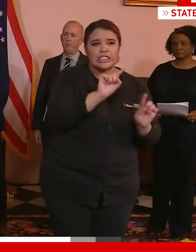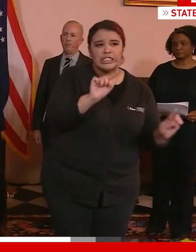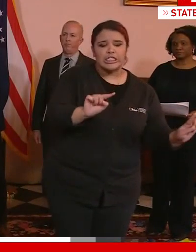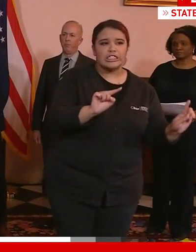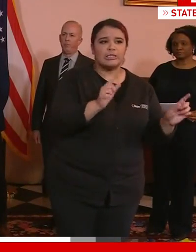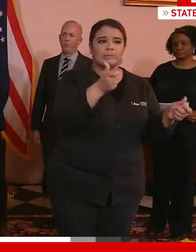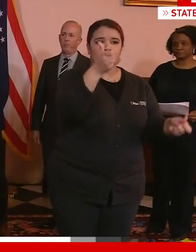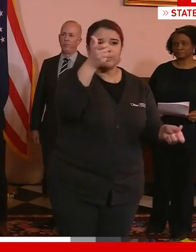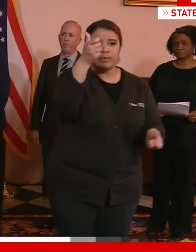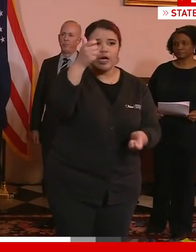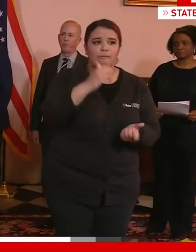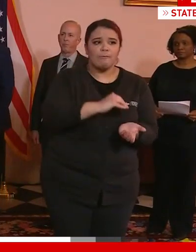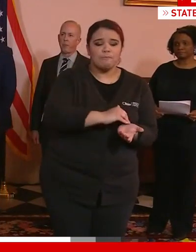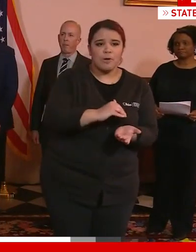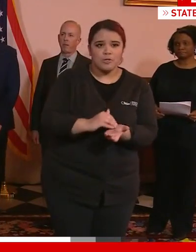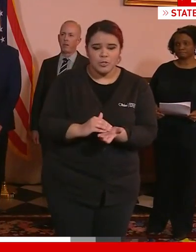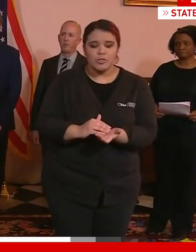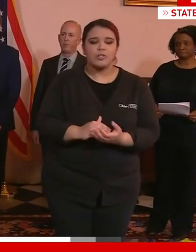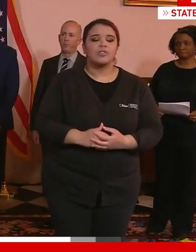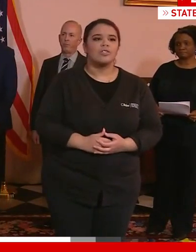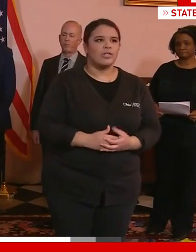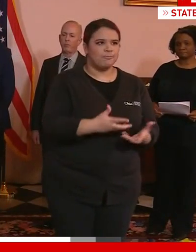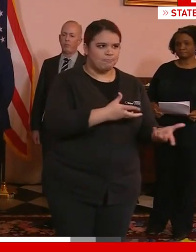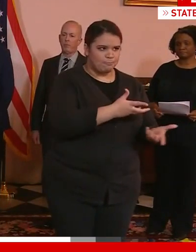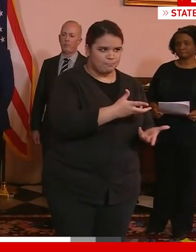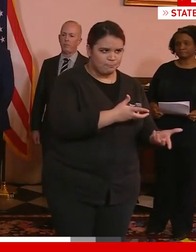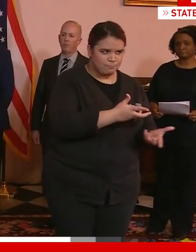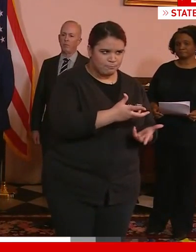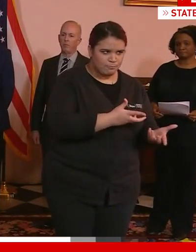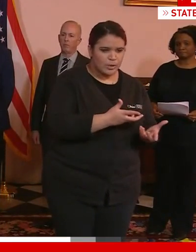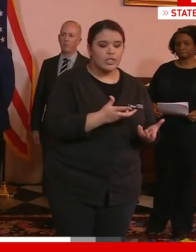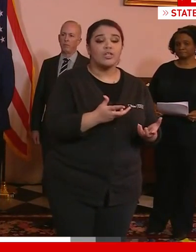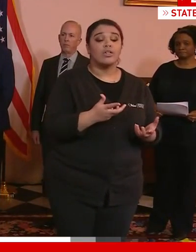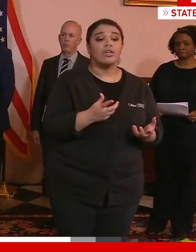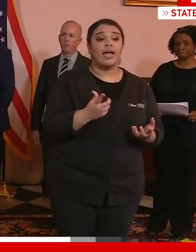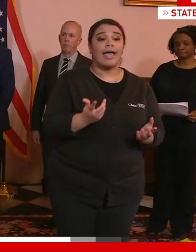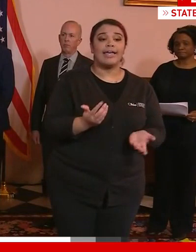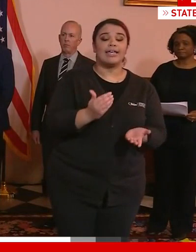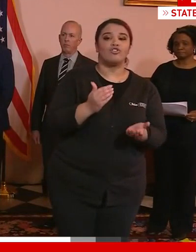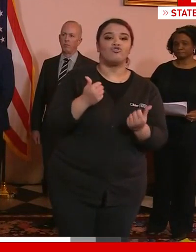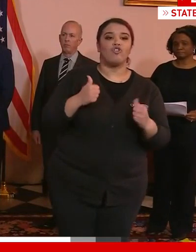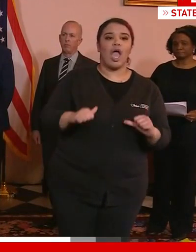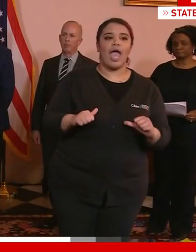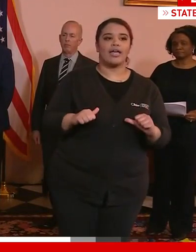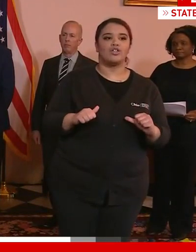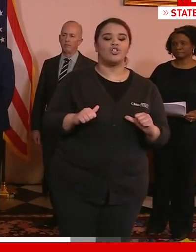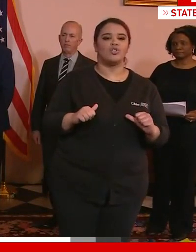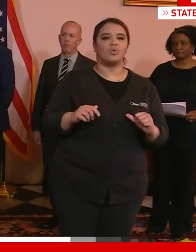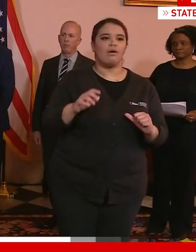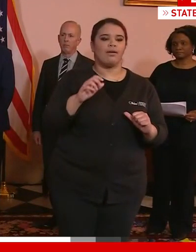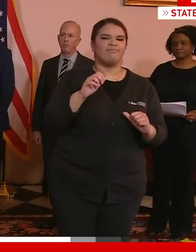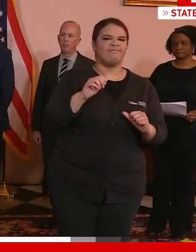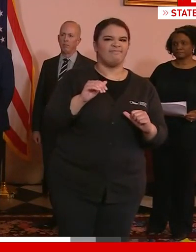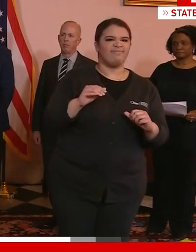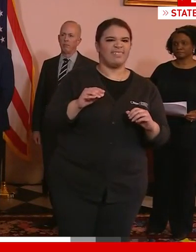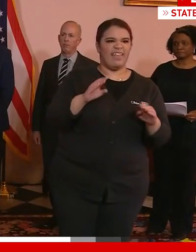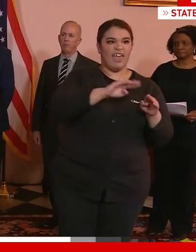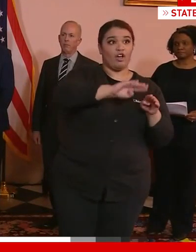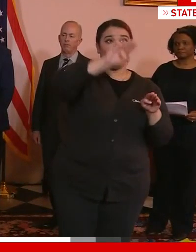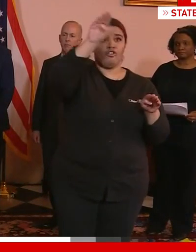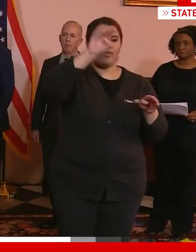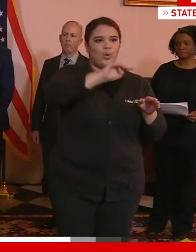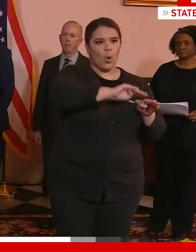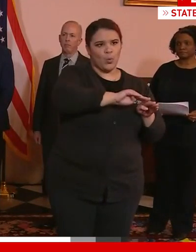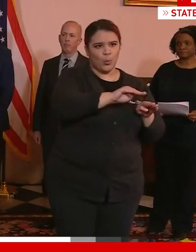of Washington and now in the state of New York and other states to try and get ahead of the curve, as Dr. Acton has been explaining to us now for a